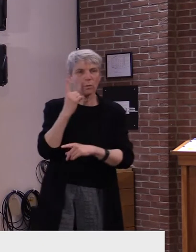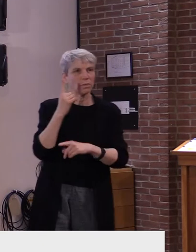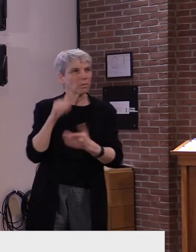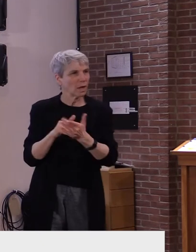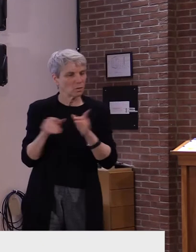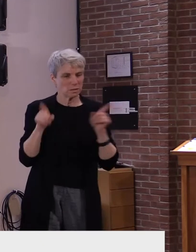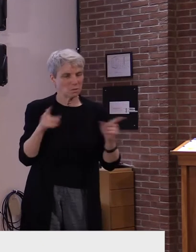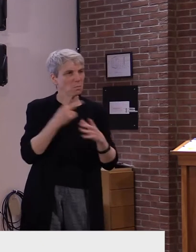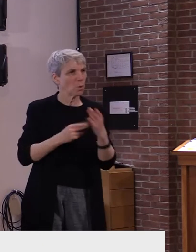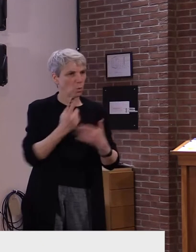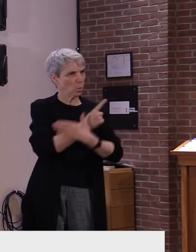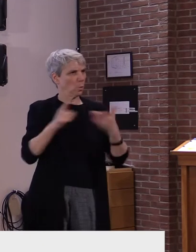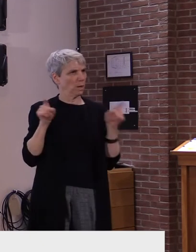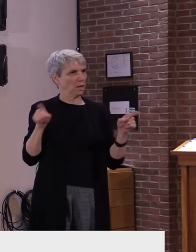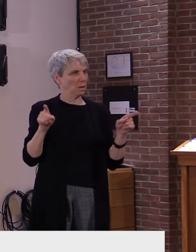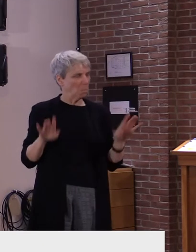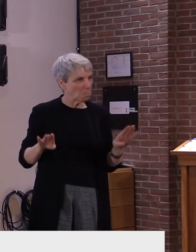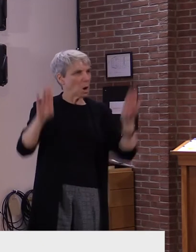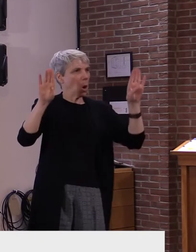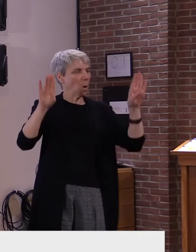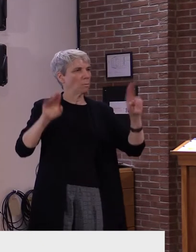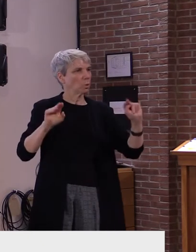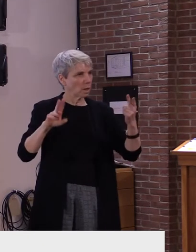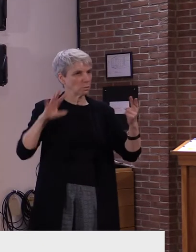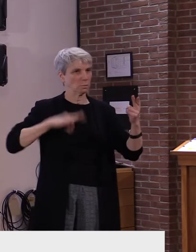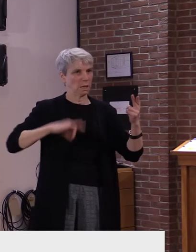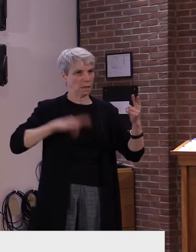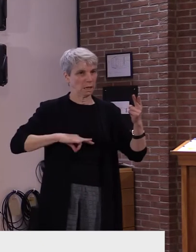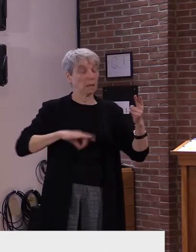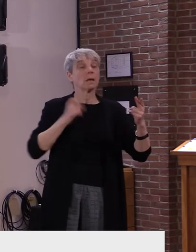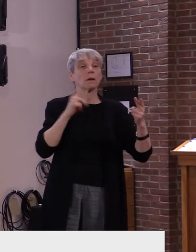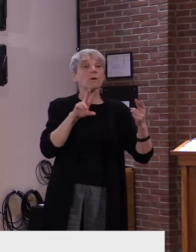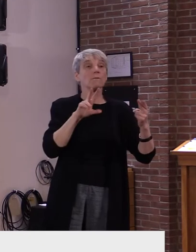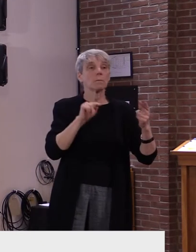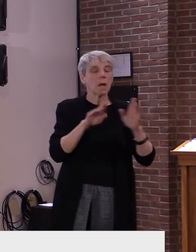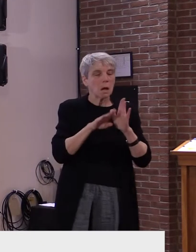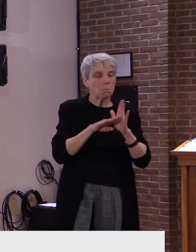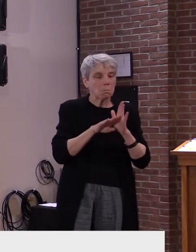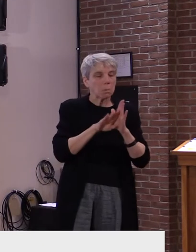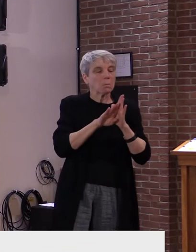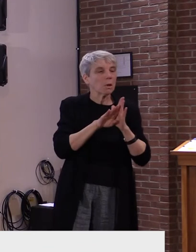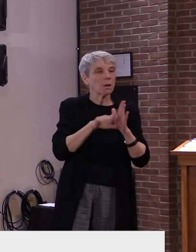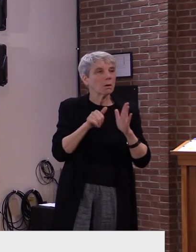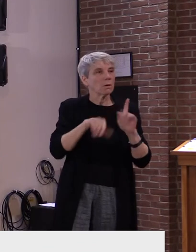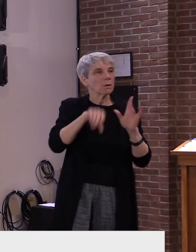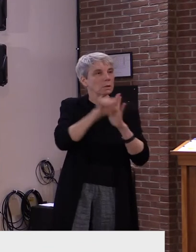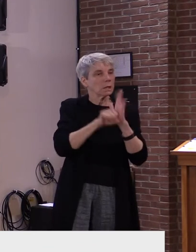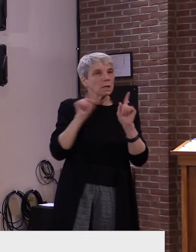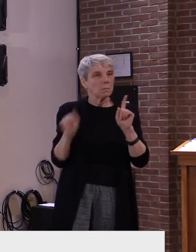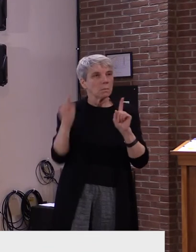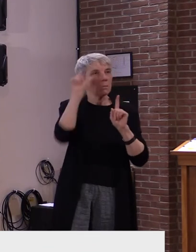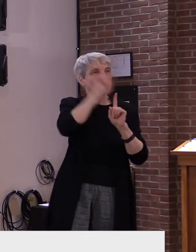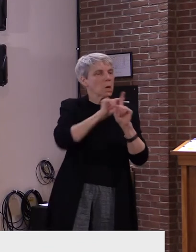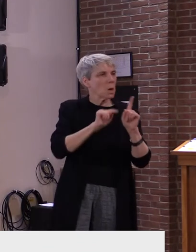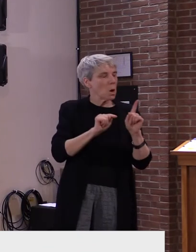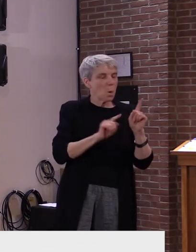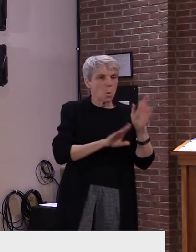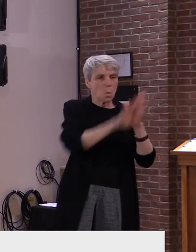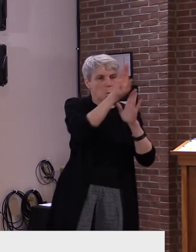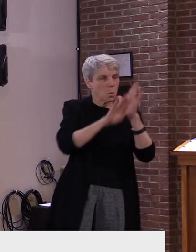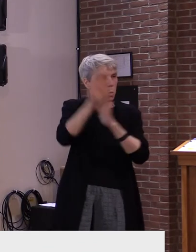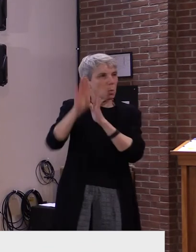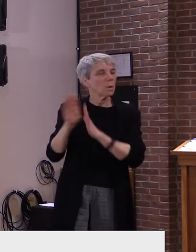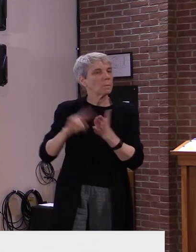as well so we're seeing numbers increase here in vermont but they're also increasing around the region something both for us to take